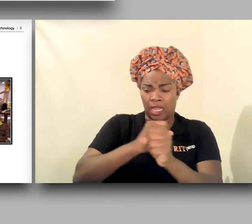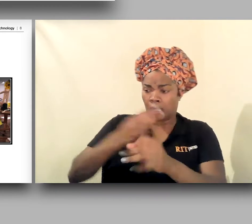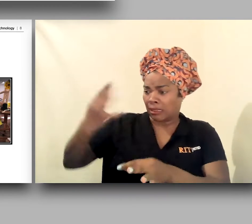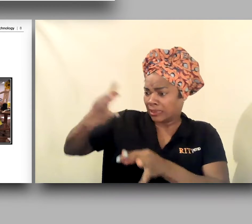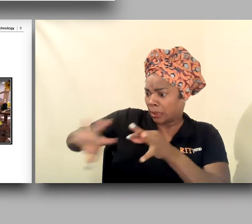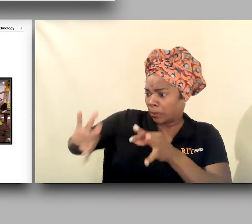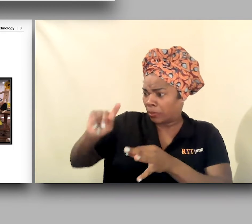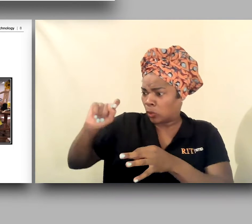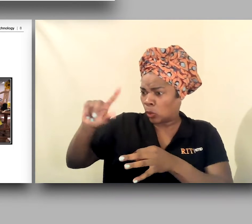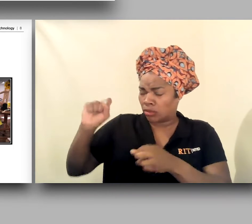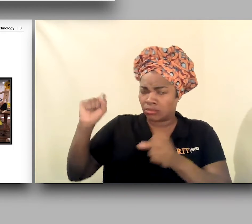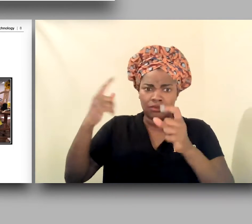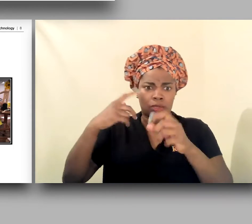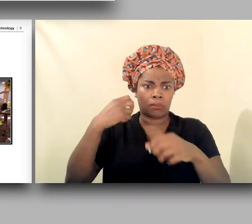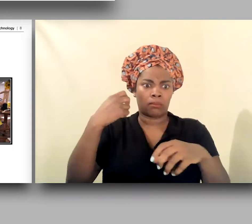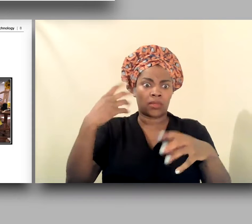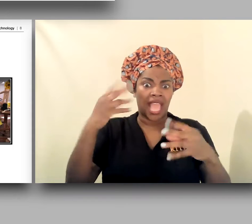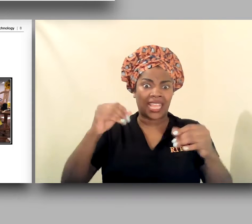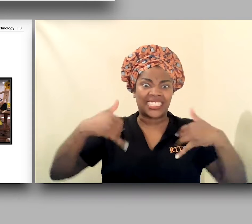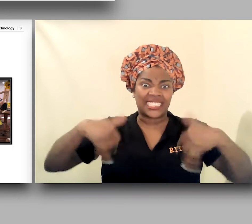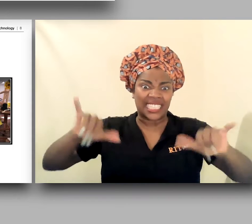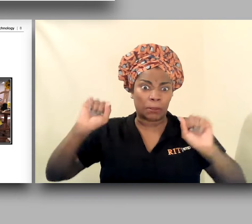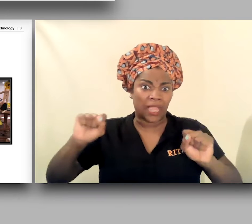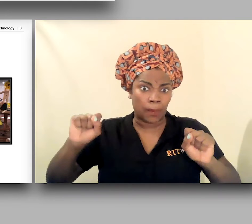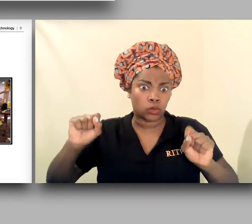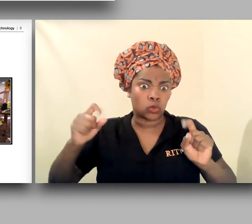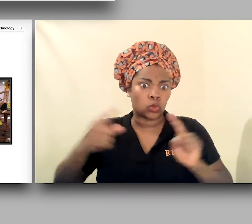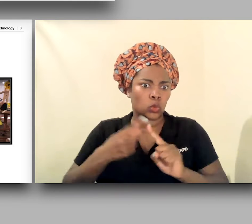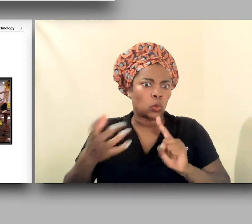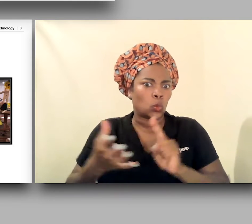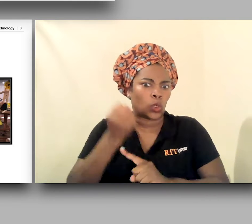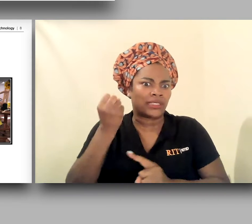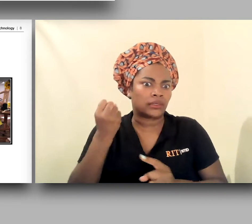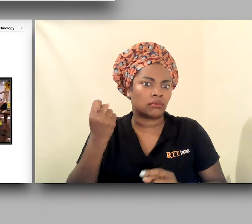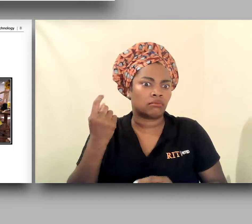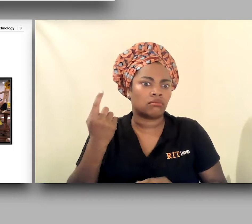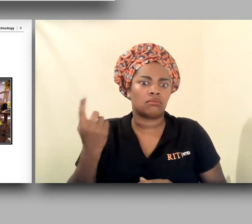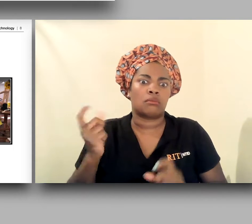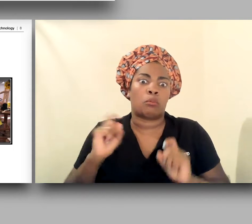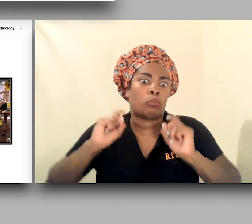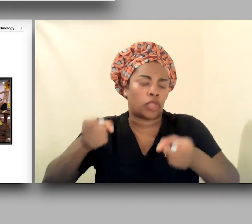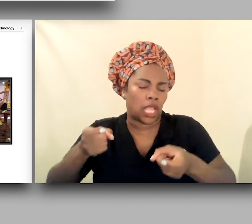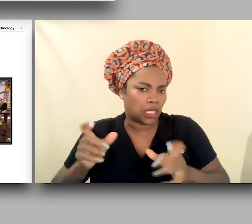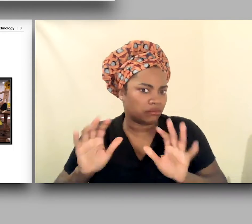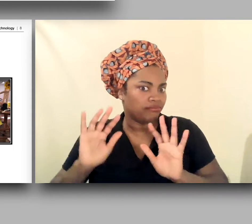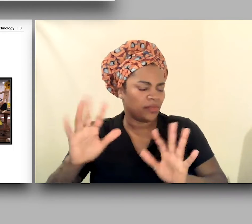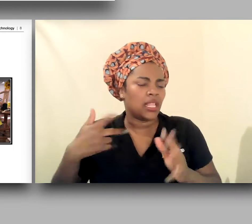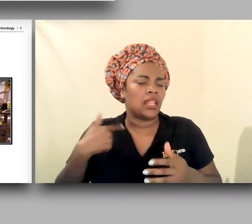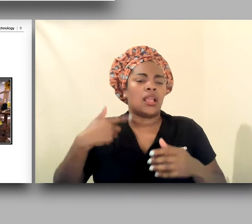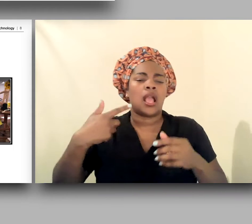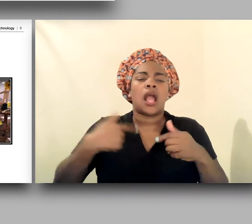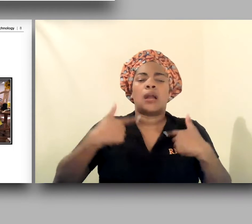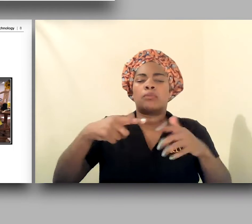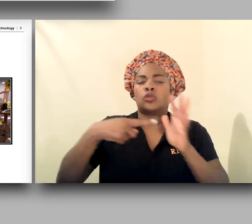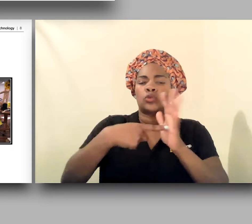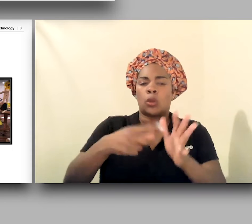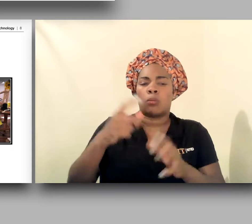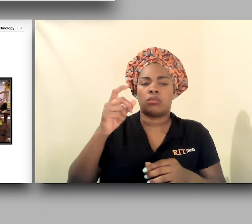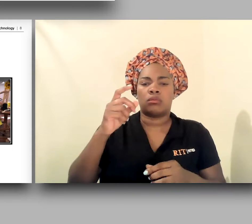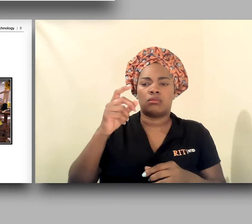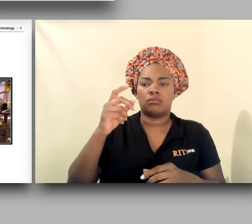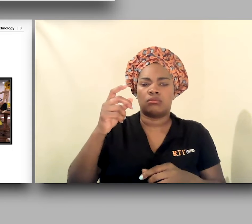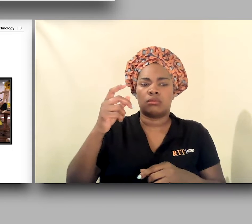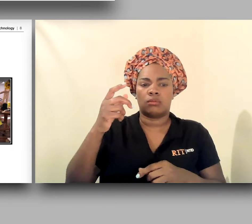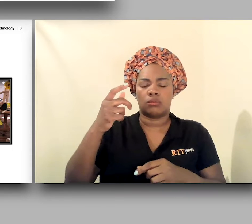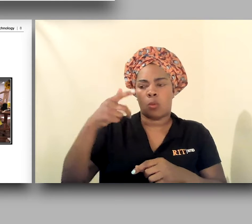might be possible. You can win a prize for that. And I'm going to show what a simple machine would look like